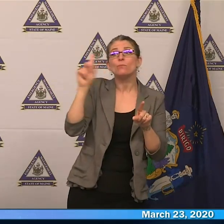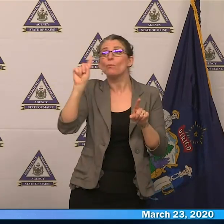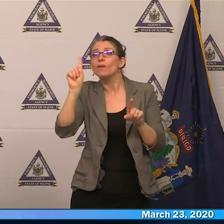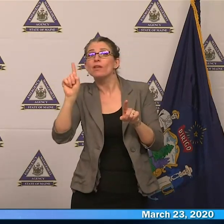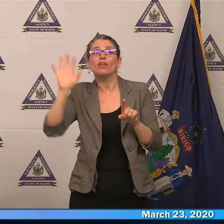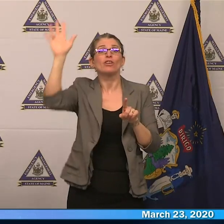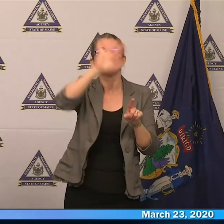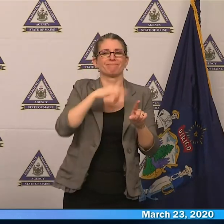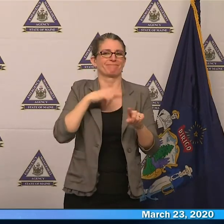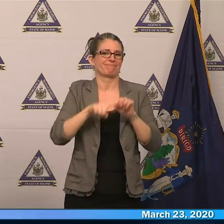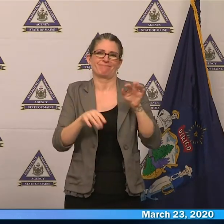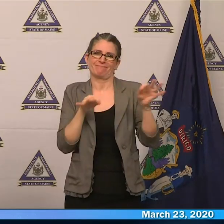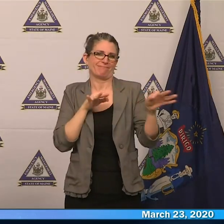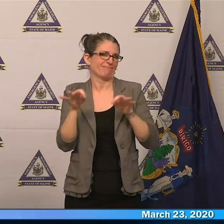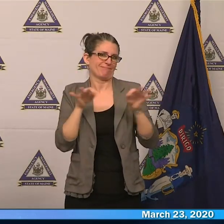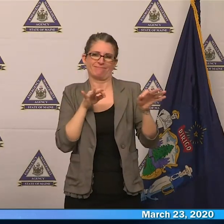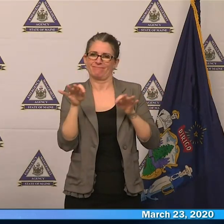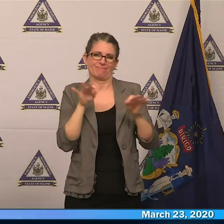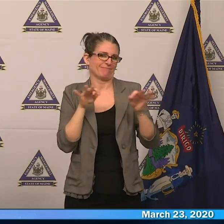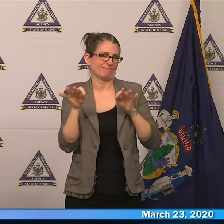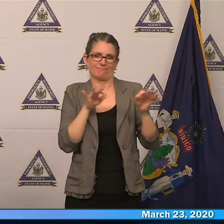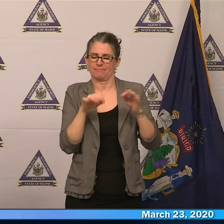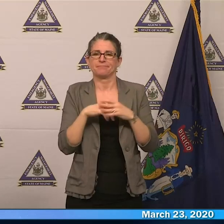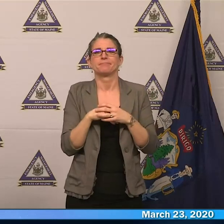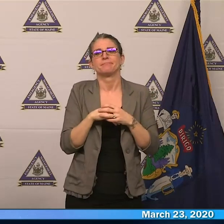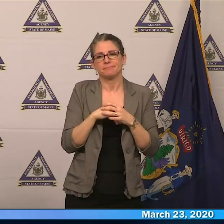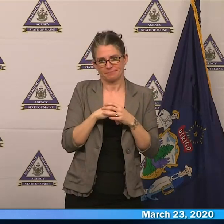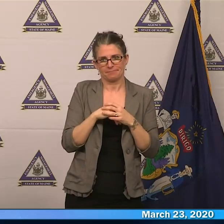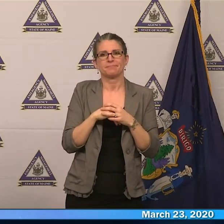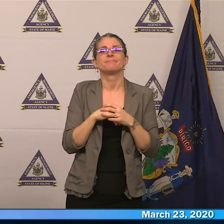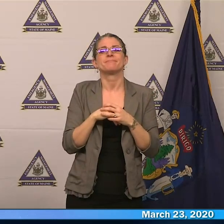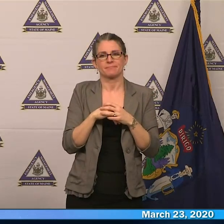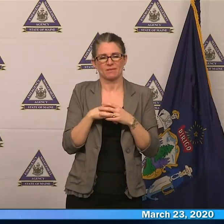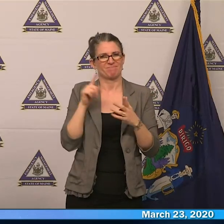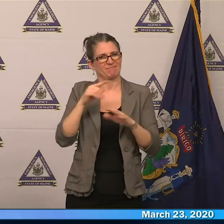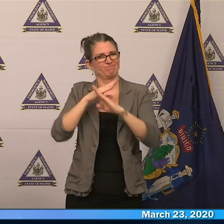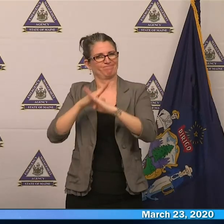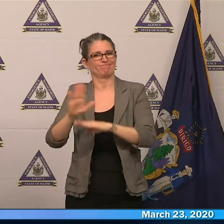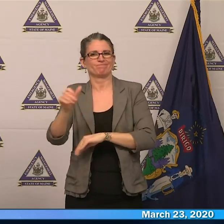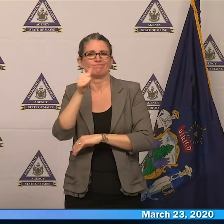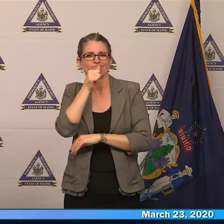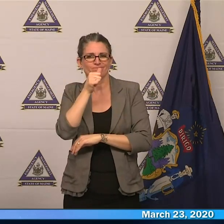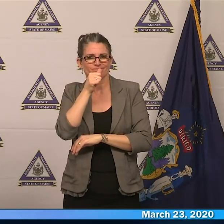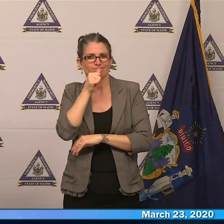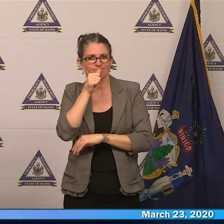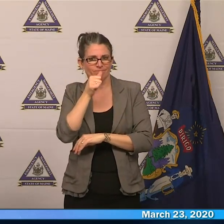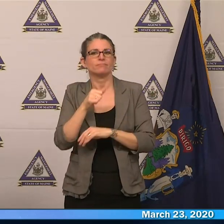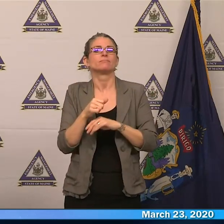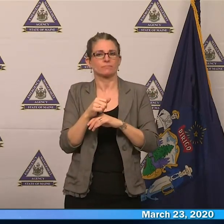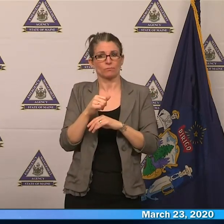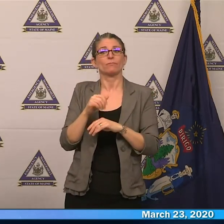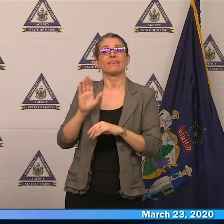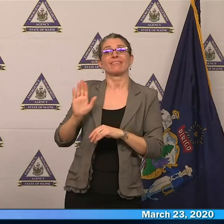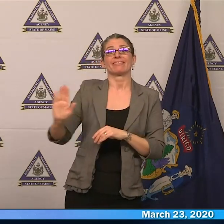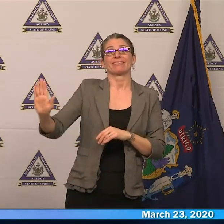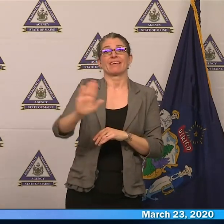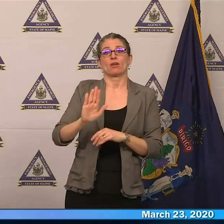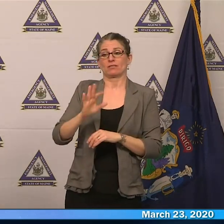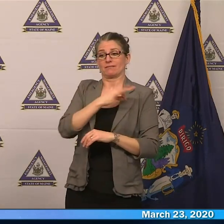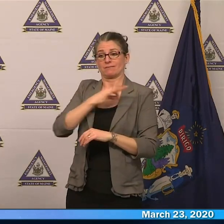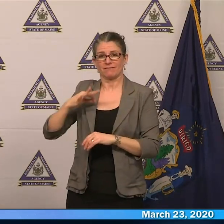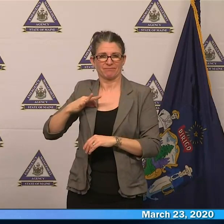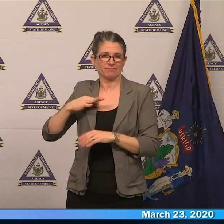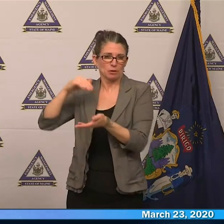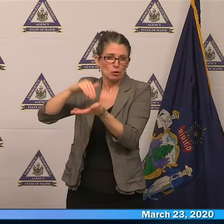in ICUs, et cetera. We continue to work with their healthcare providers to provide those providers the latest information from the